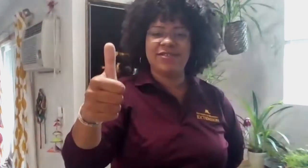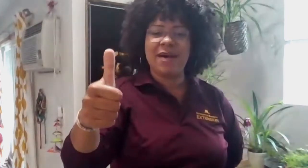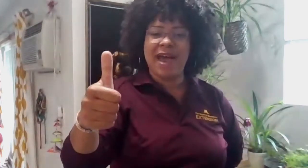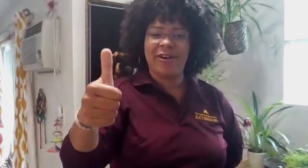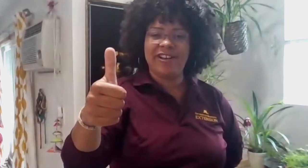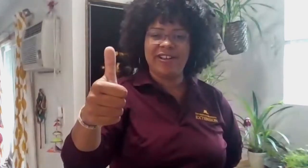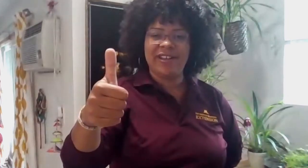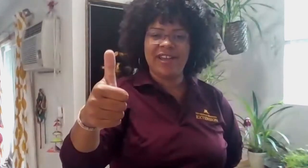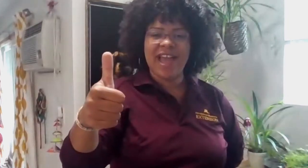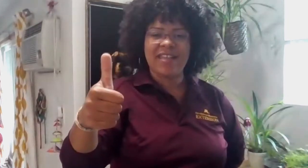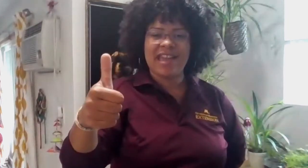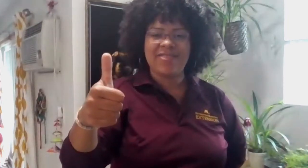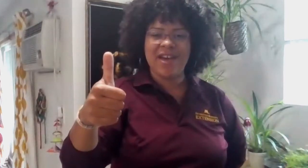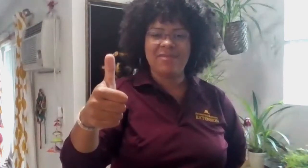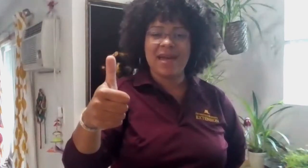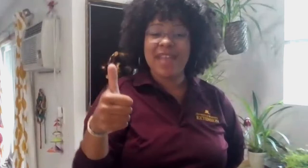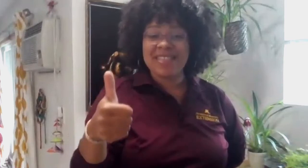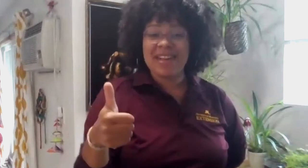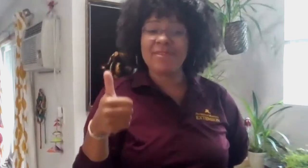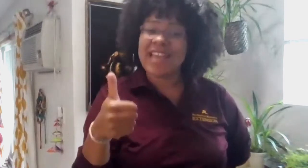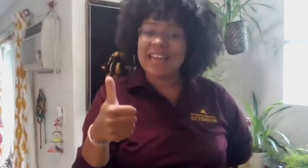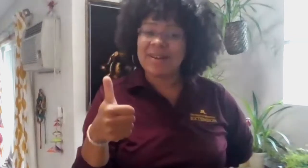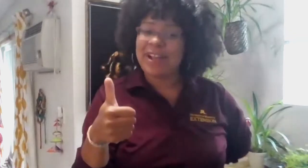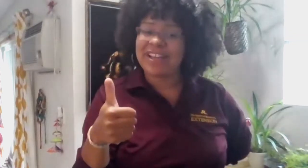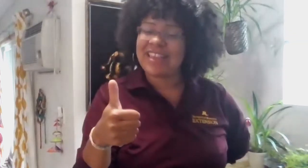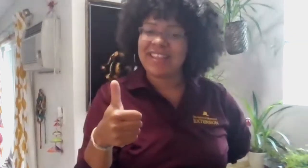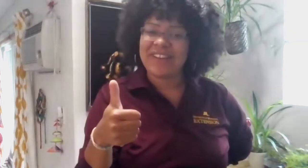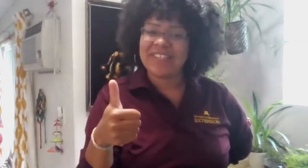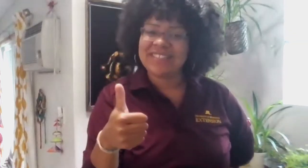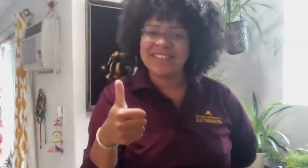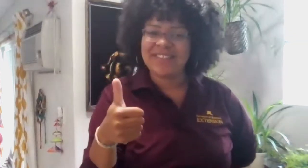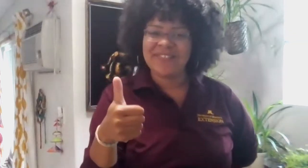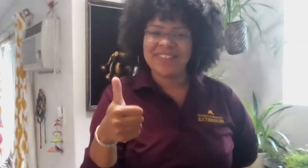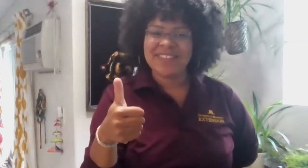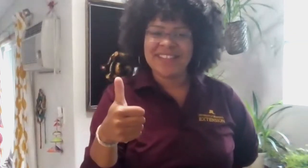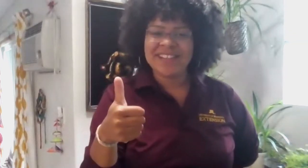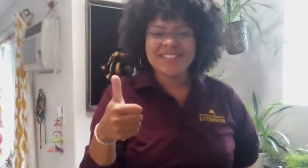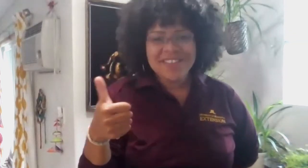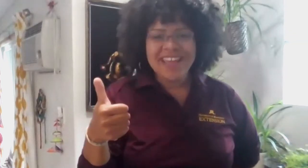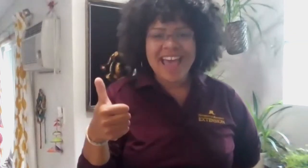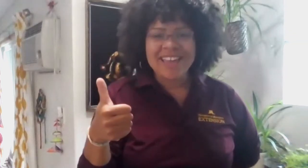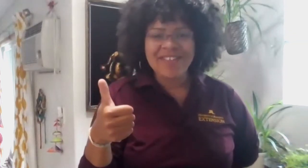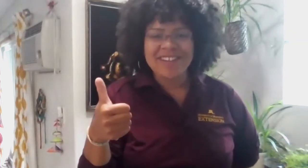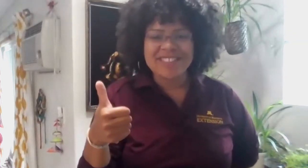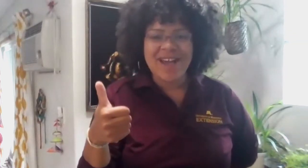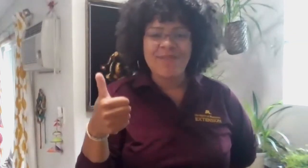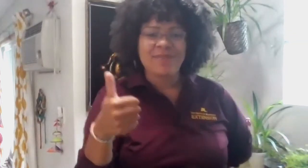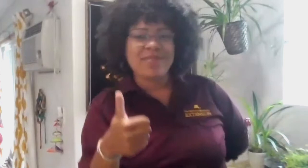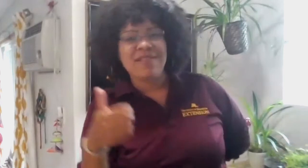thumb out. Kind of like a thumbs up. That's the number 10 in American Sign Language. So look at that. You all just counted from 0